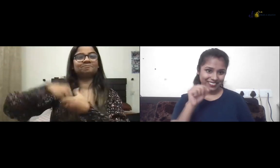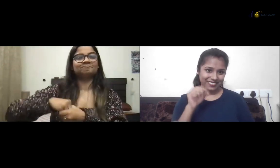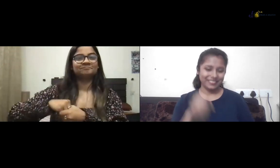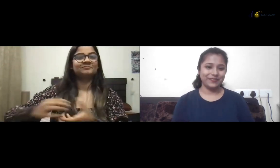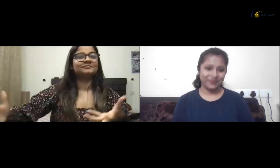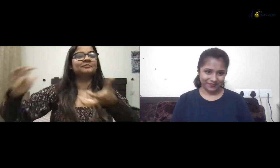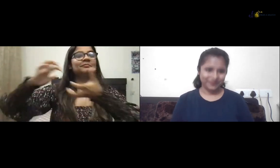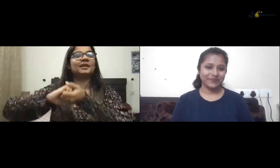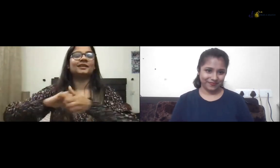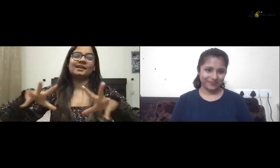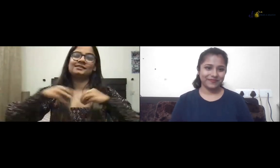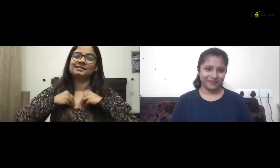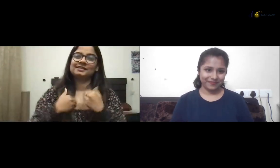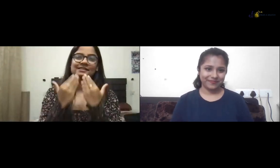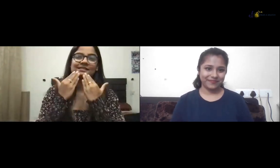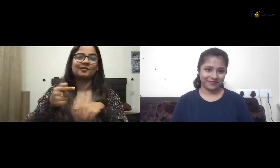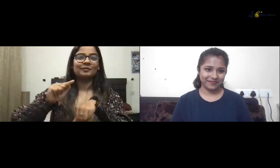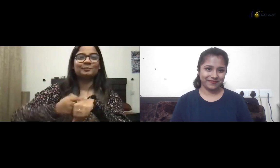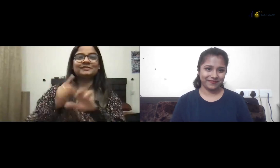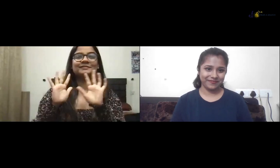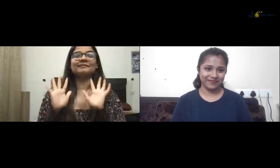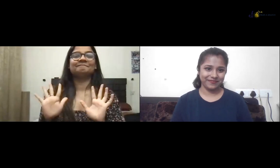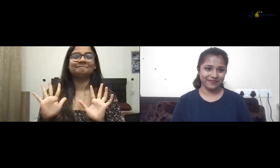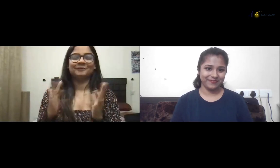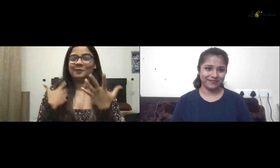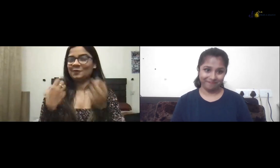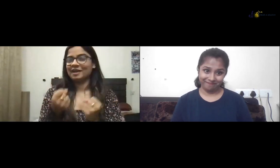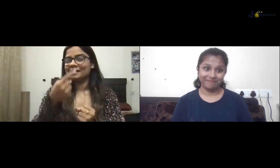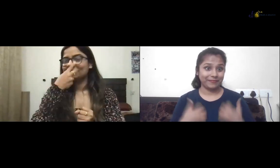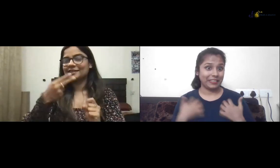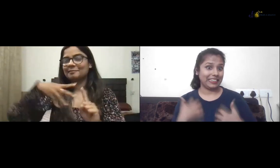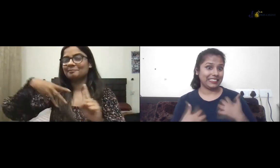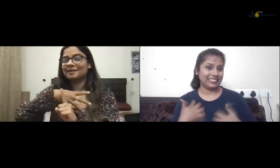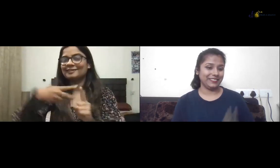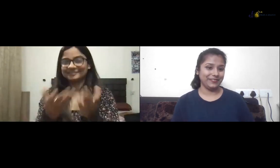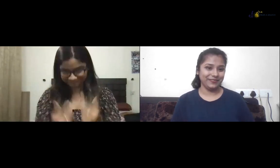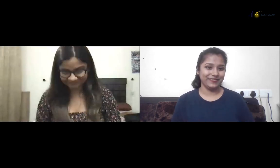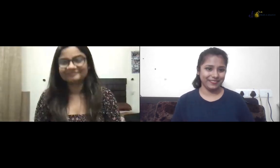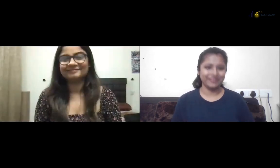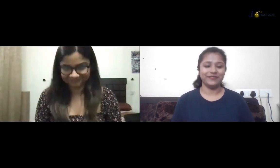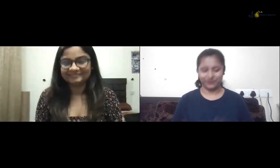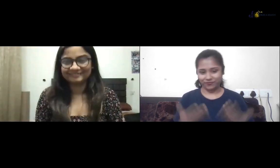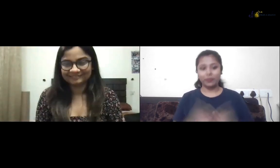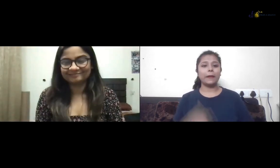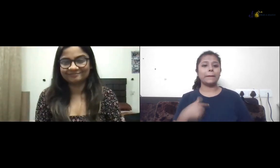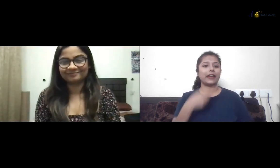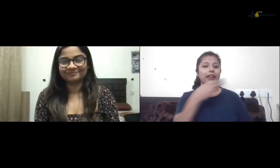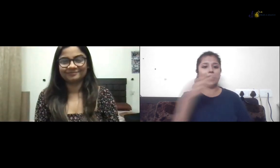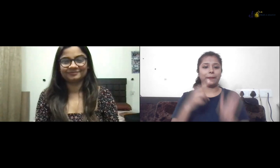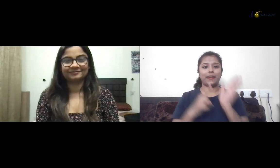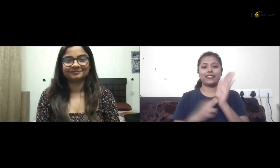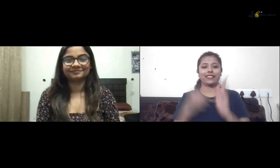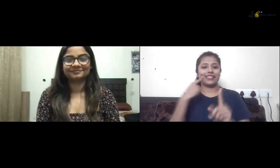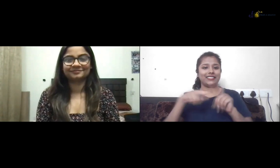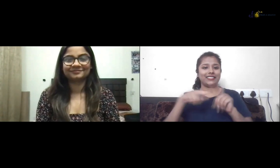So for today event, you are the MC. So thank you so much for taking this opportunity. So please, would